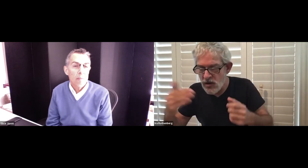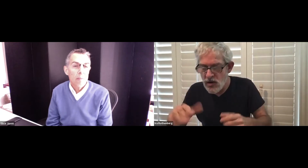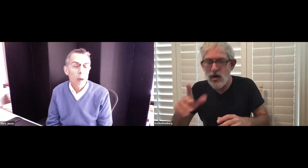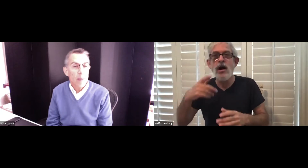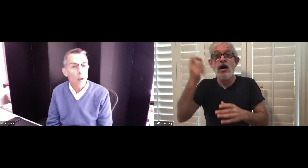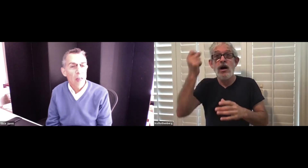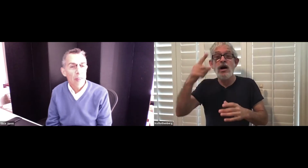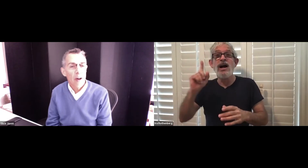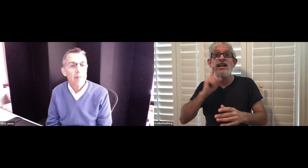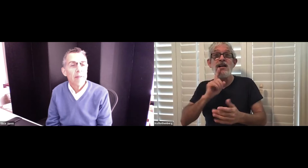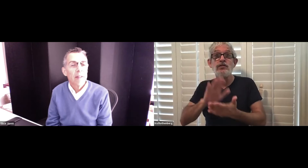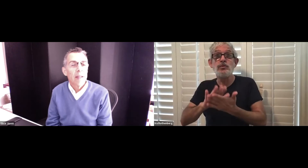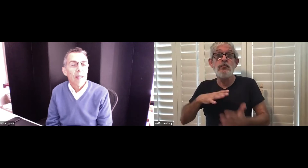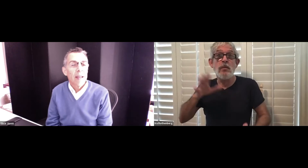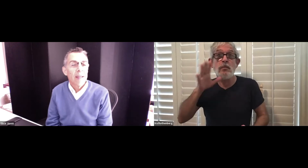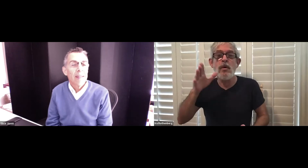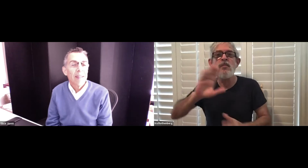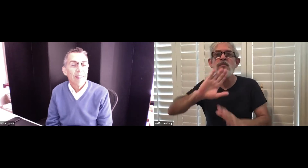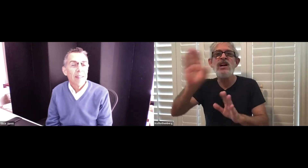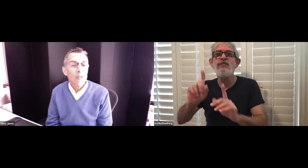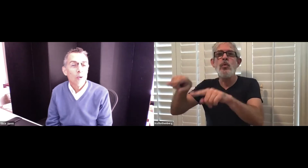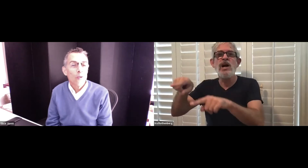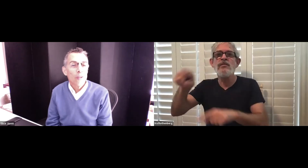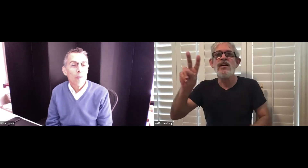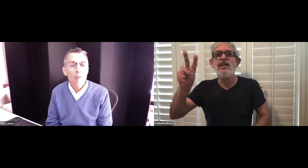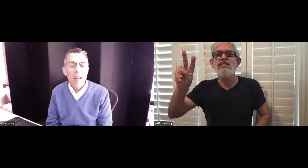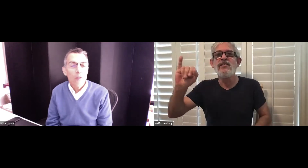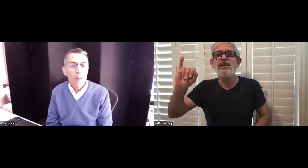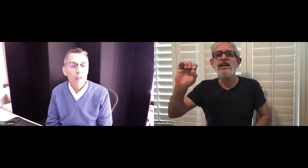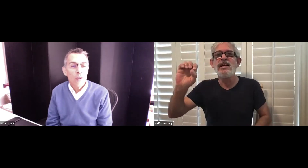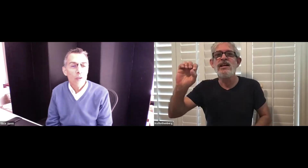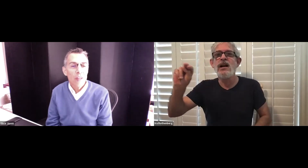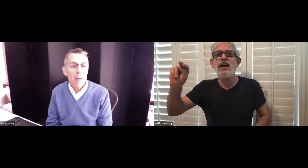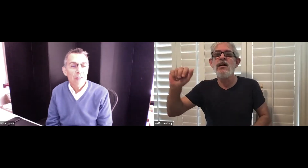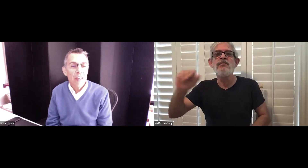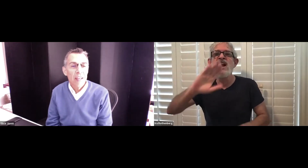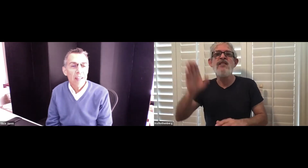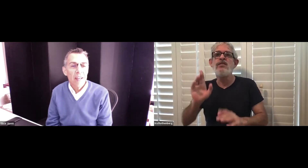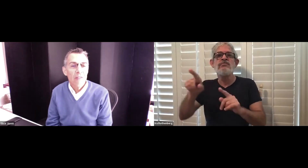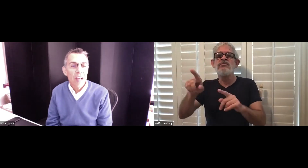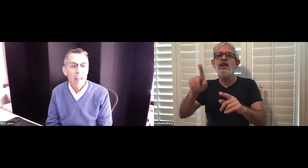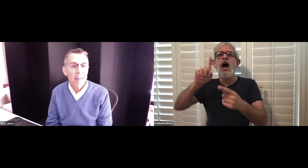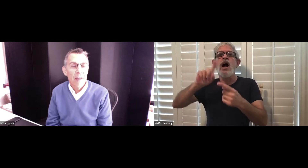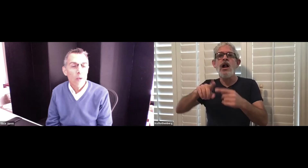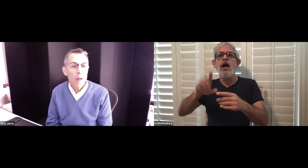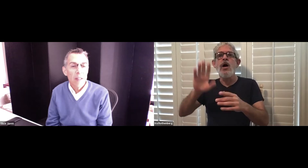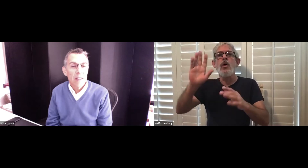wait, let me hold that thought. The school, they never went to the school for the deaf in Vienna. They never went